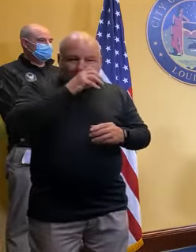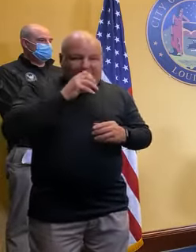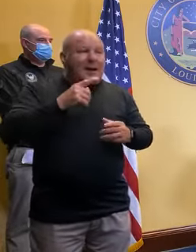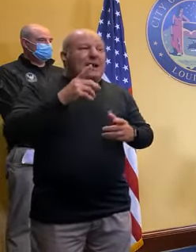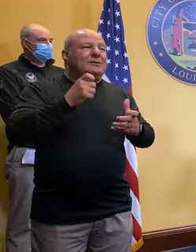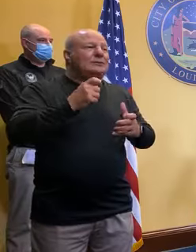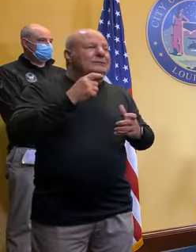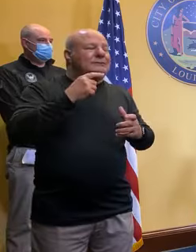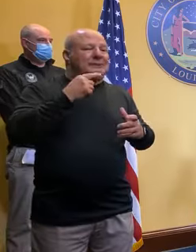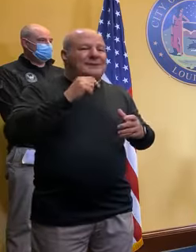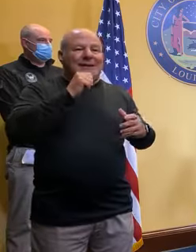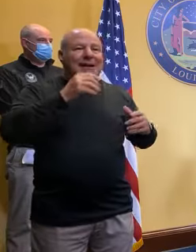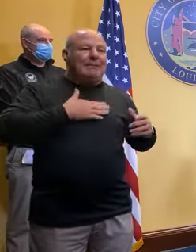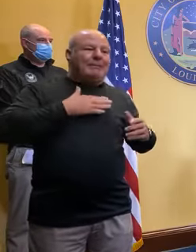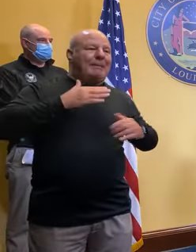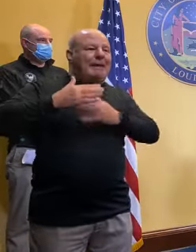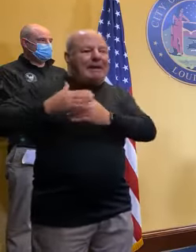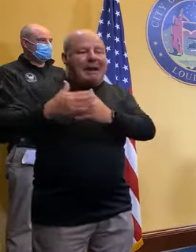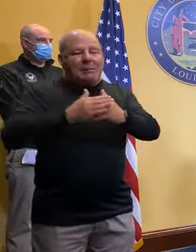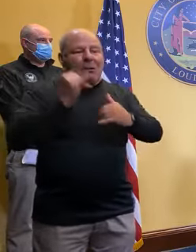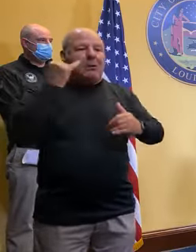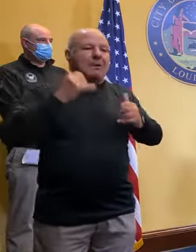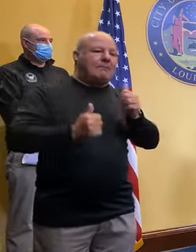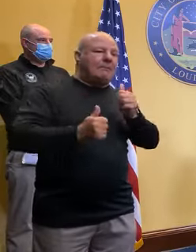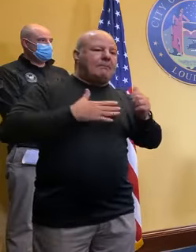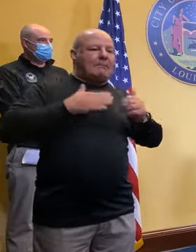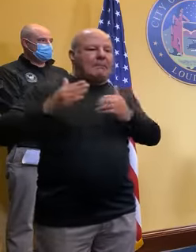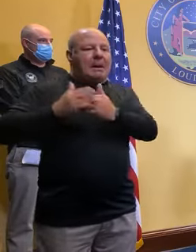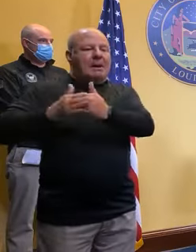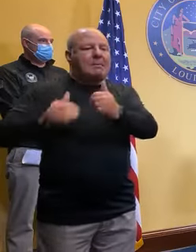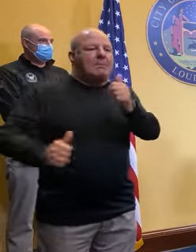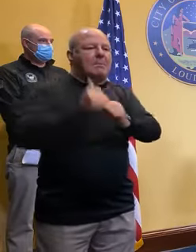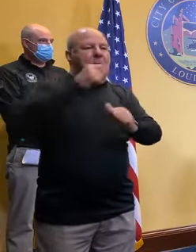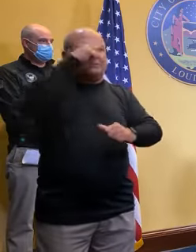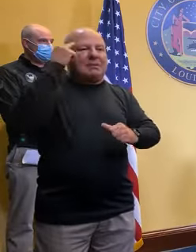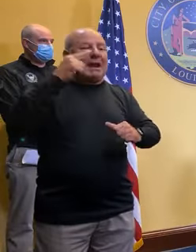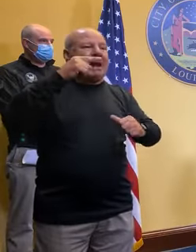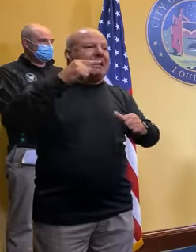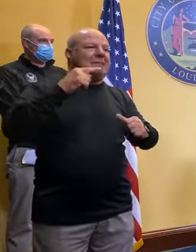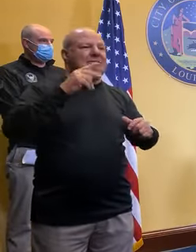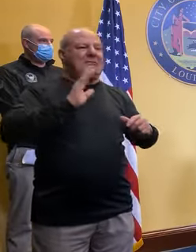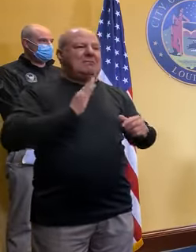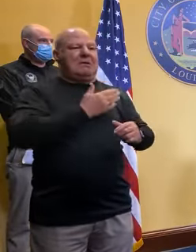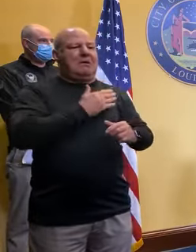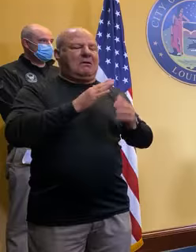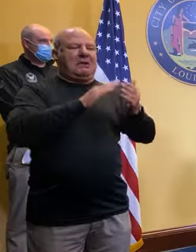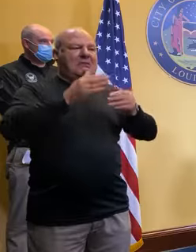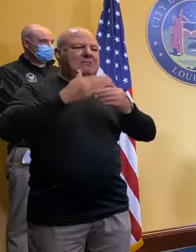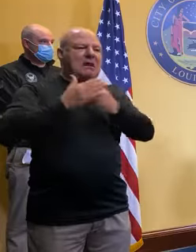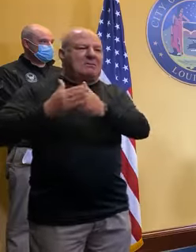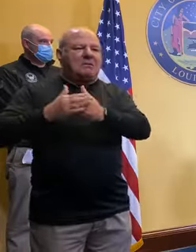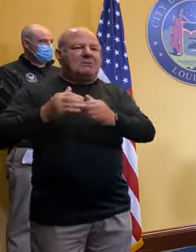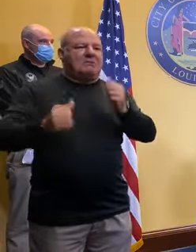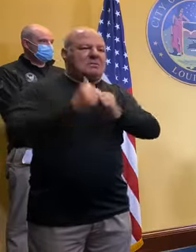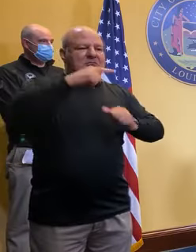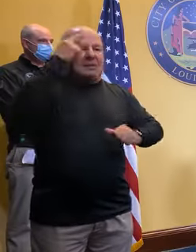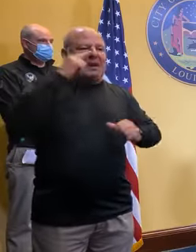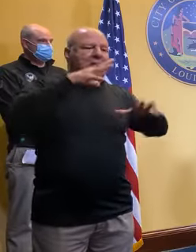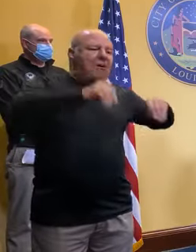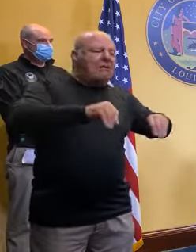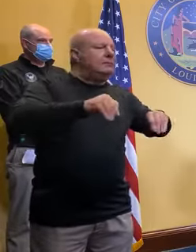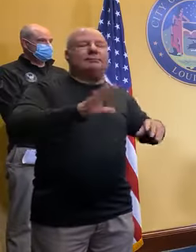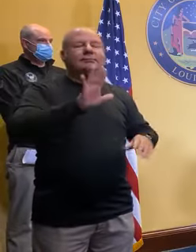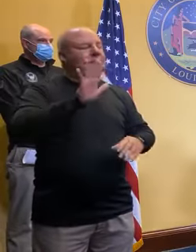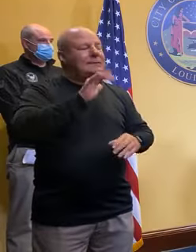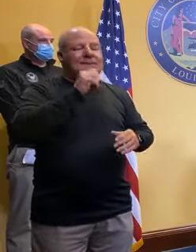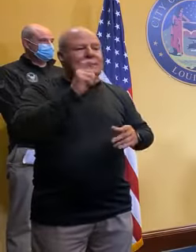not my neighborhood, or if I'm in a predominantly black neighborhood, I don't have power, that sort of thing. We don't want that. That's not what it is on the ground. And so I have to